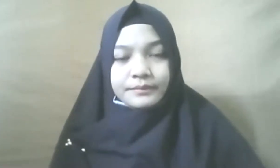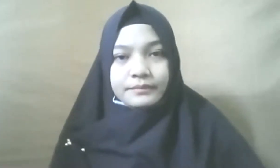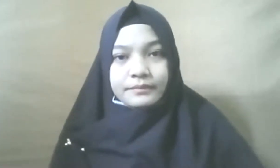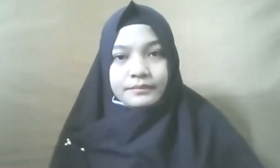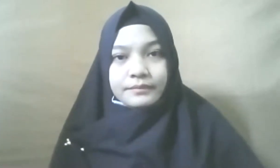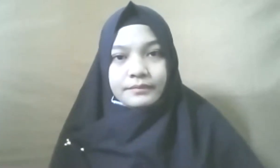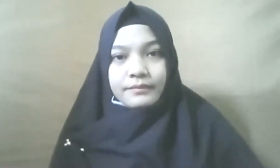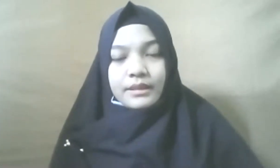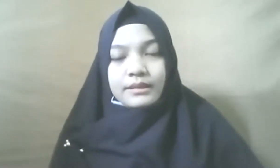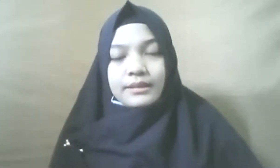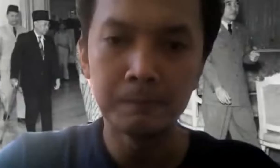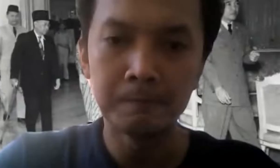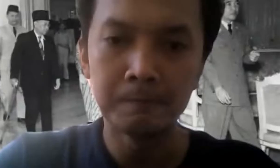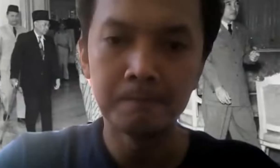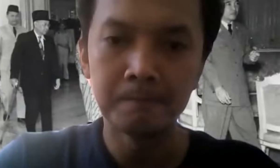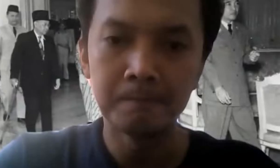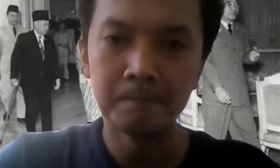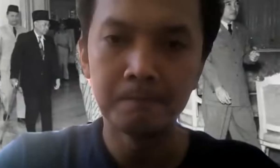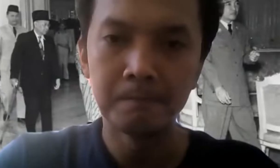share the